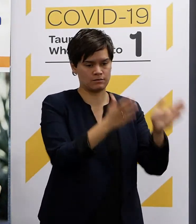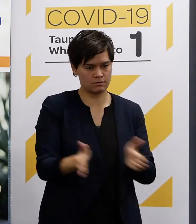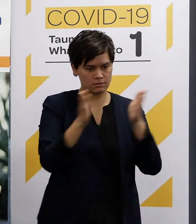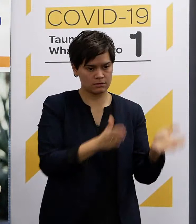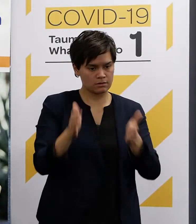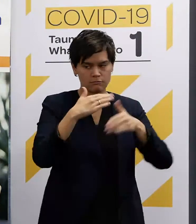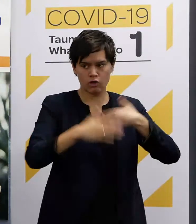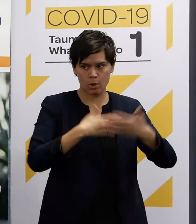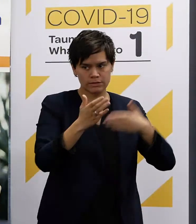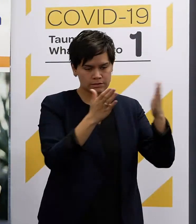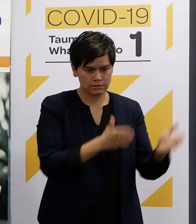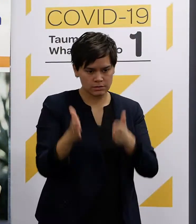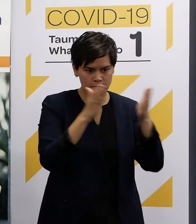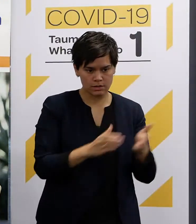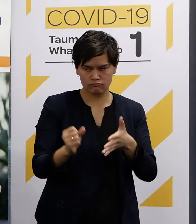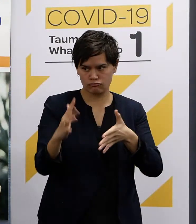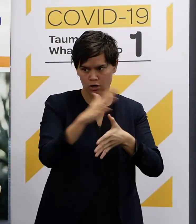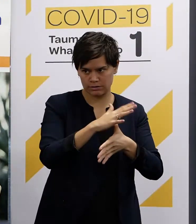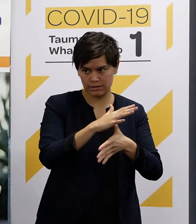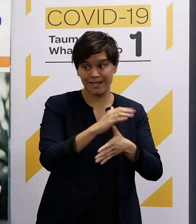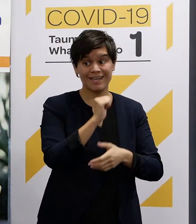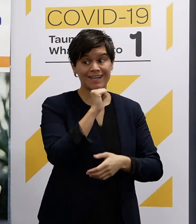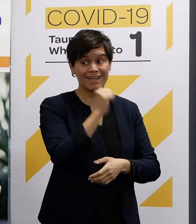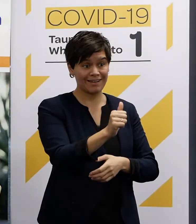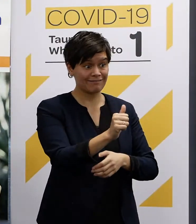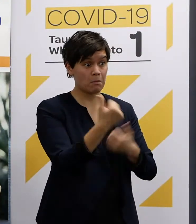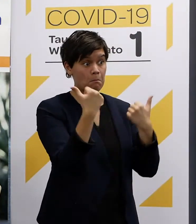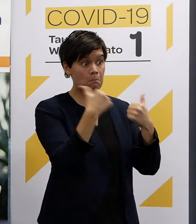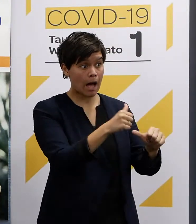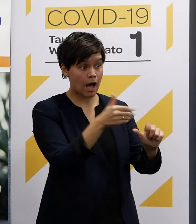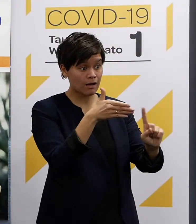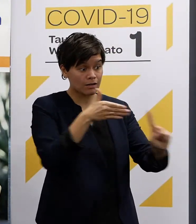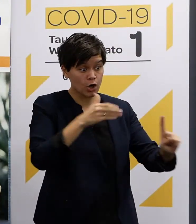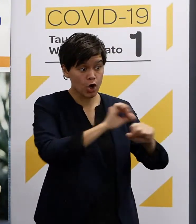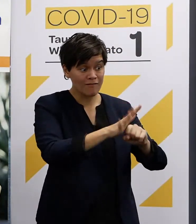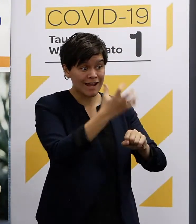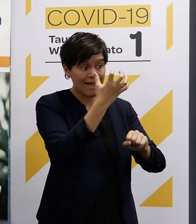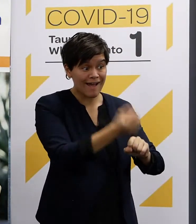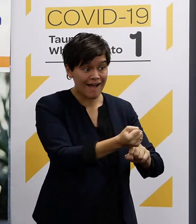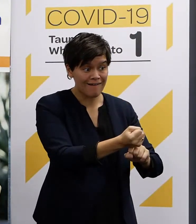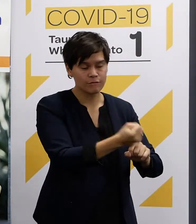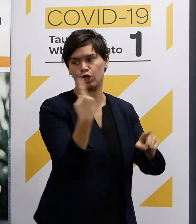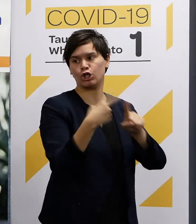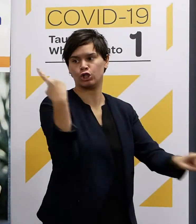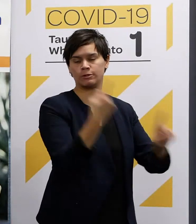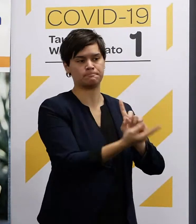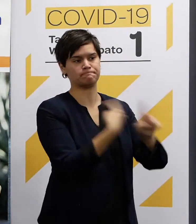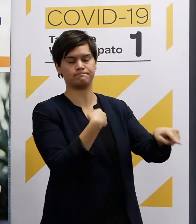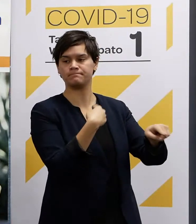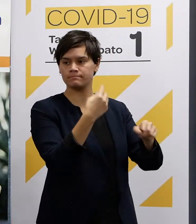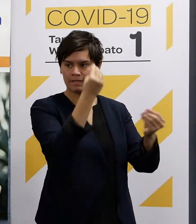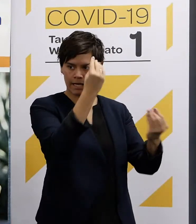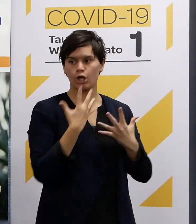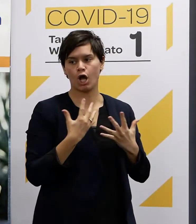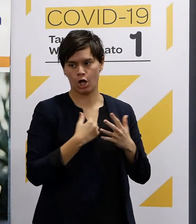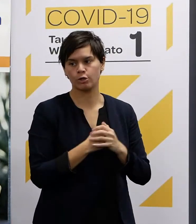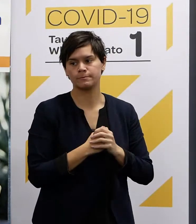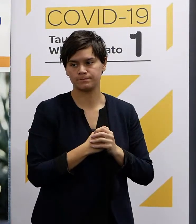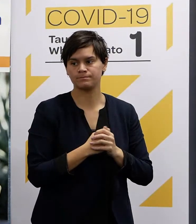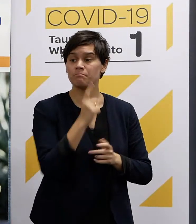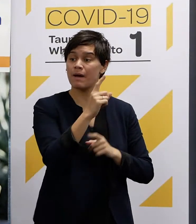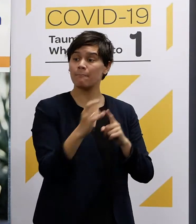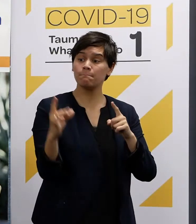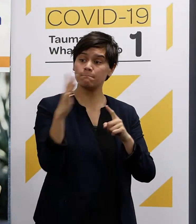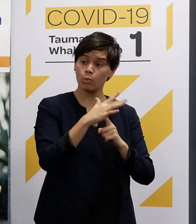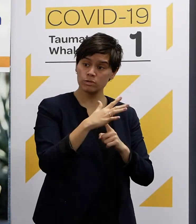case right from the start, immediate notification of any positive result. But of course, for an individual, it's important that they get their